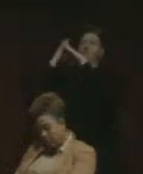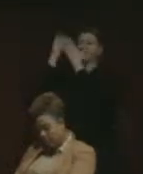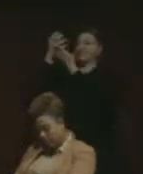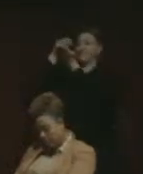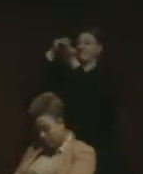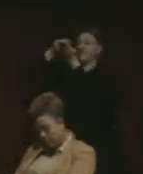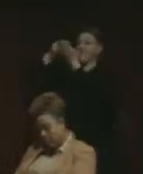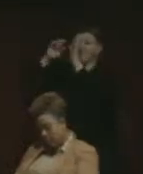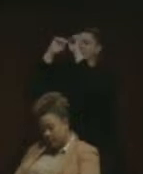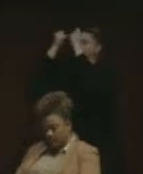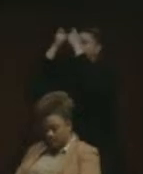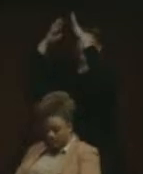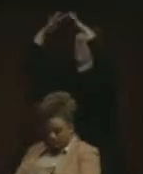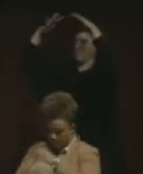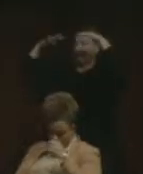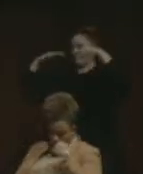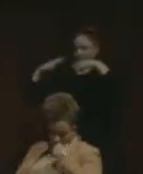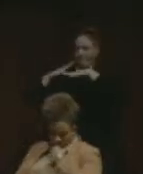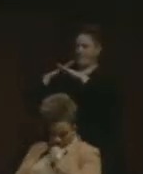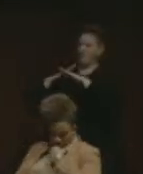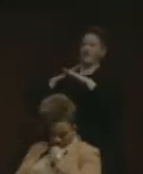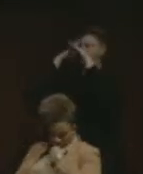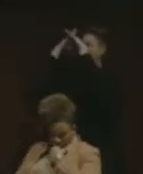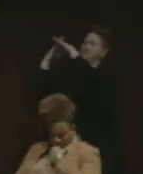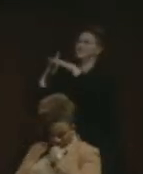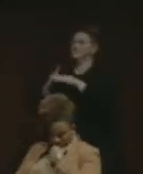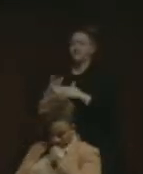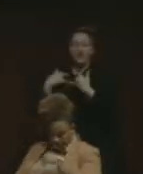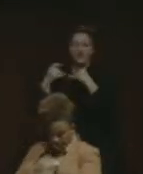and social political barriers that continue to exist."